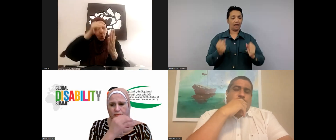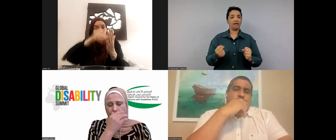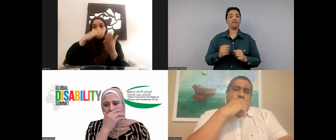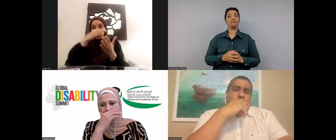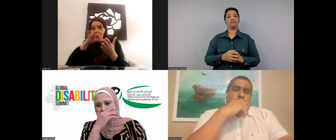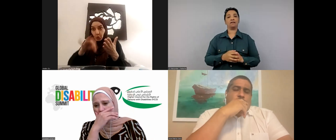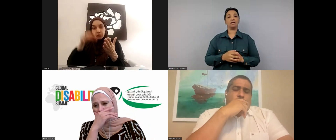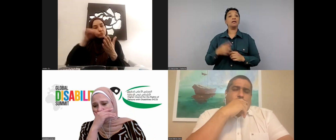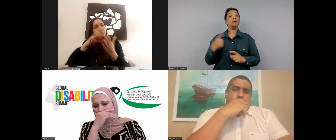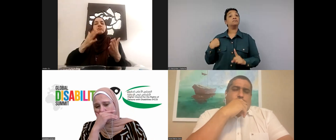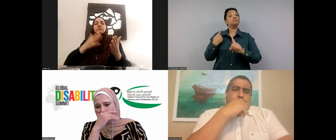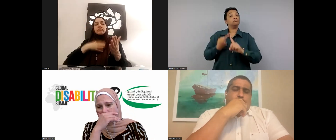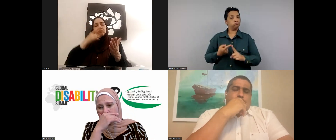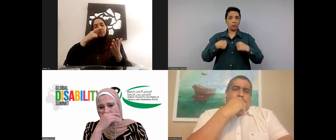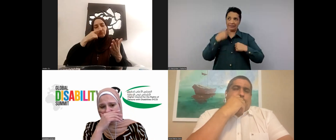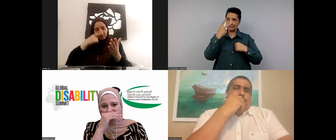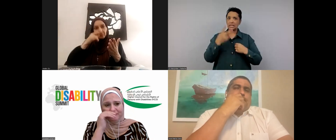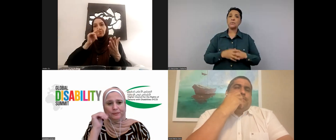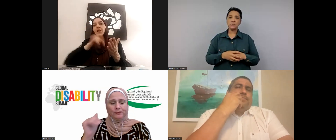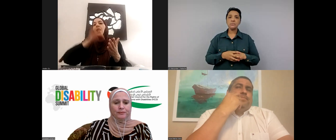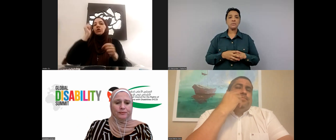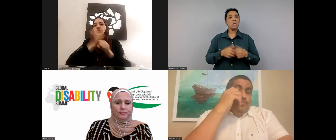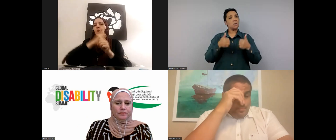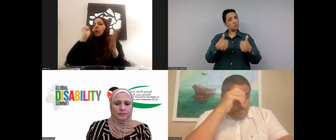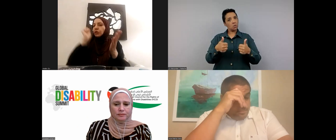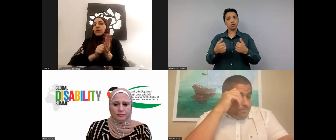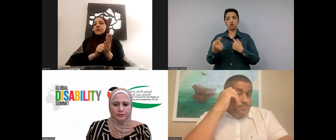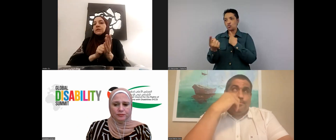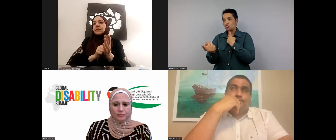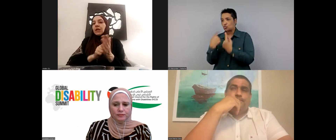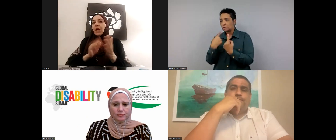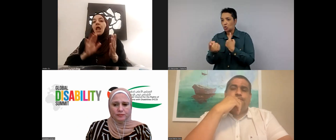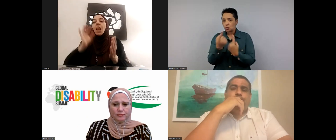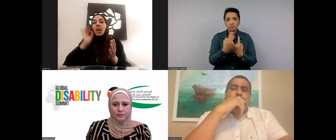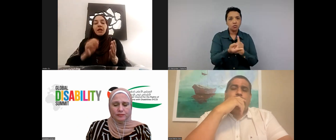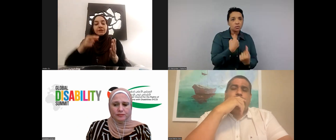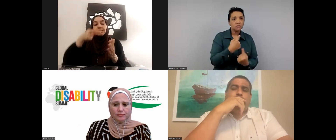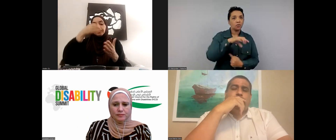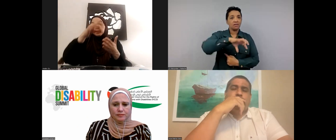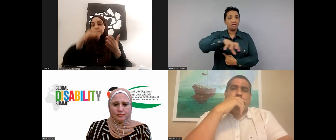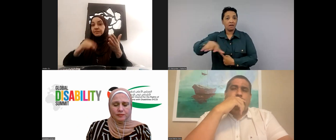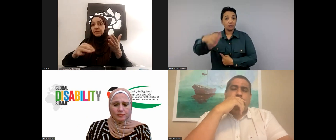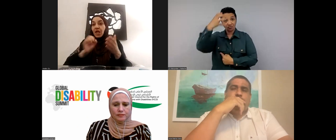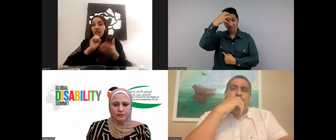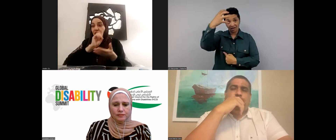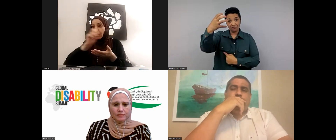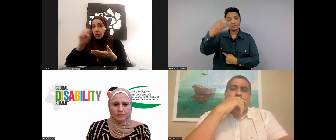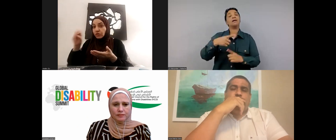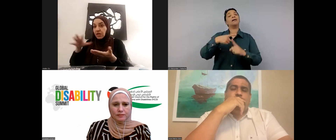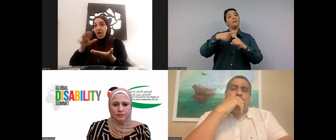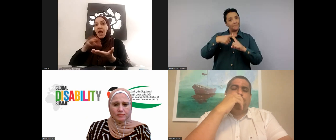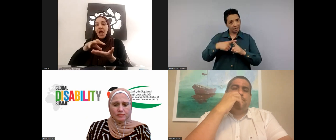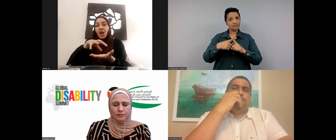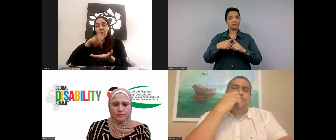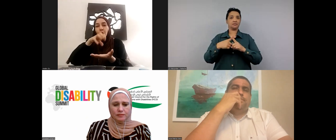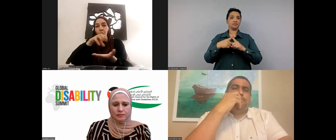far positive, I would say, answers, positive indications from governments and from, of course, the